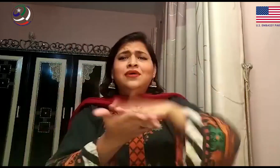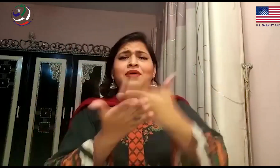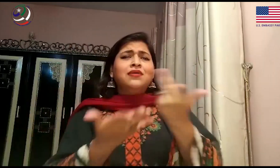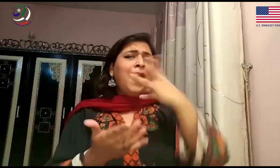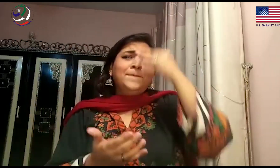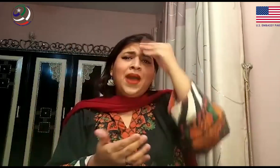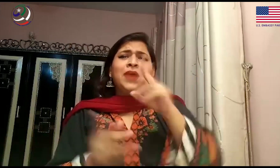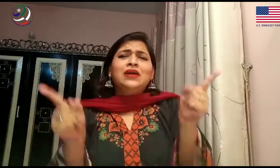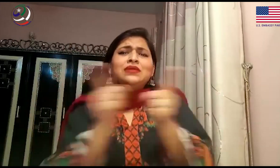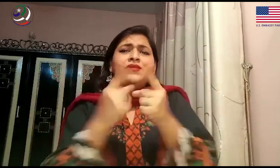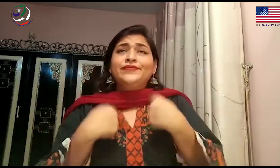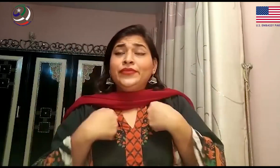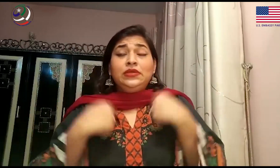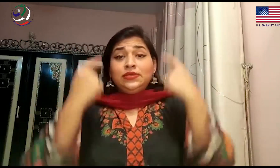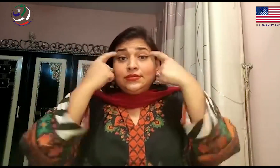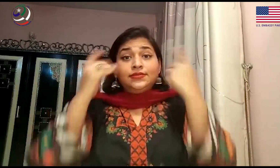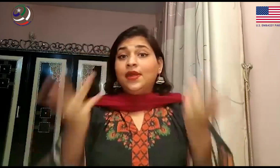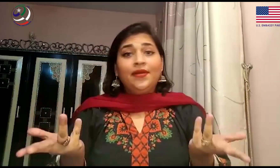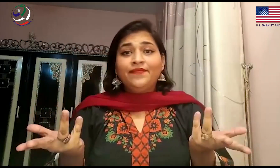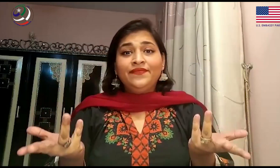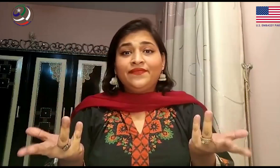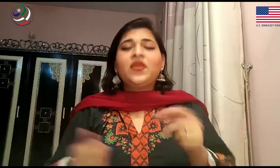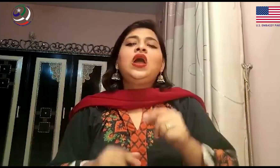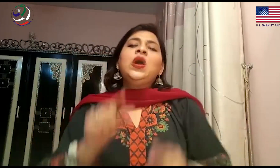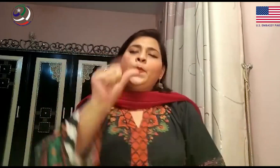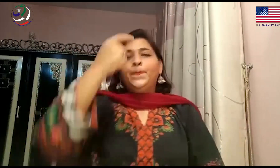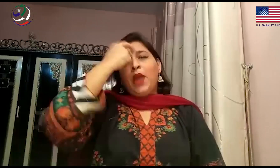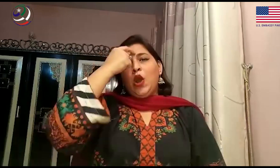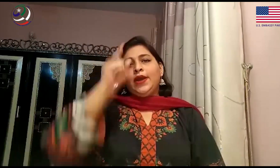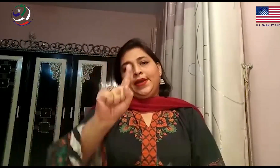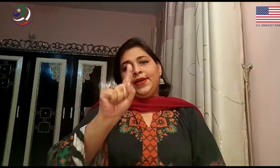better care of myself. So, this is an issue that we have to deal with.